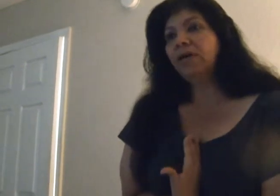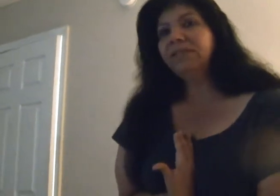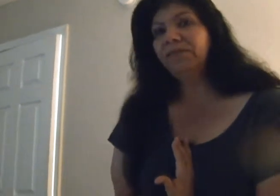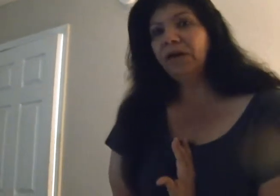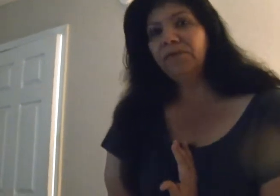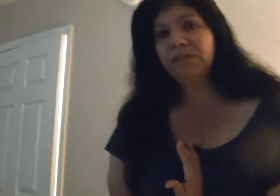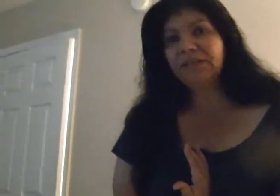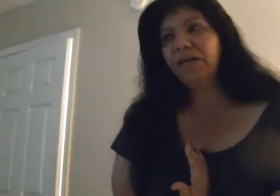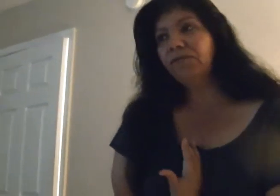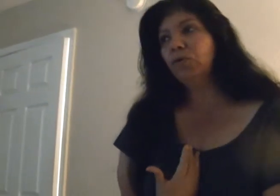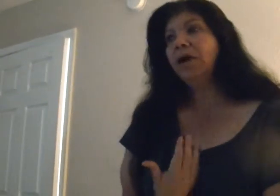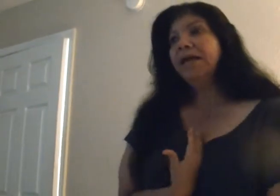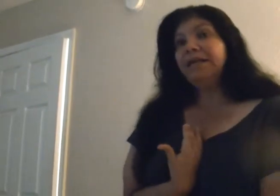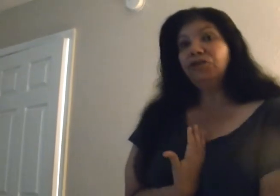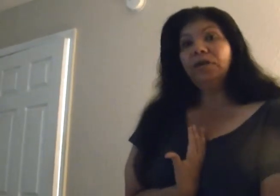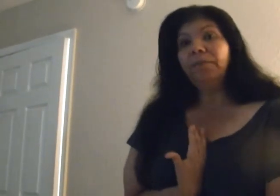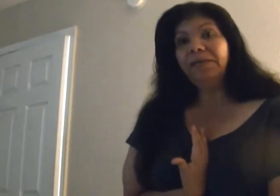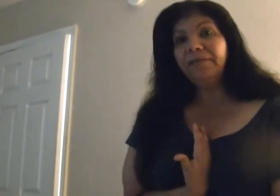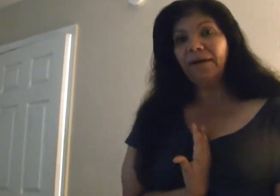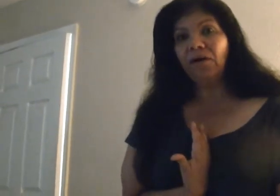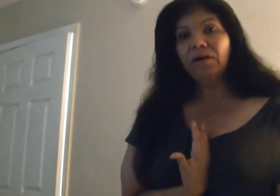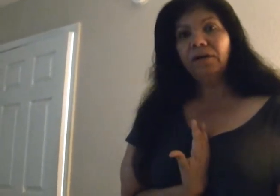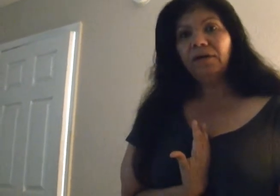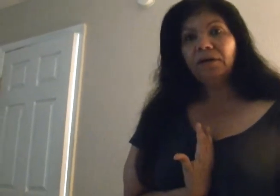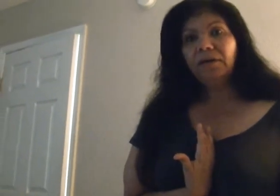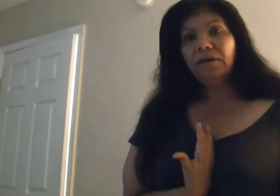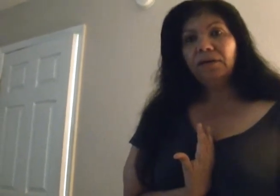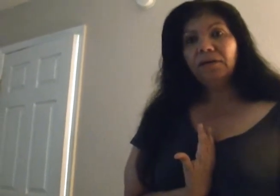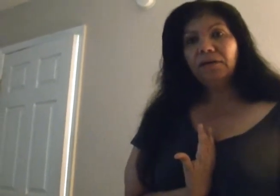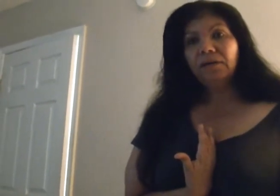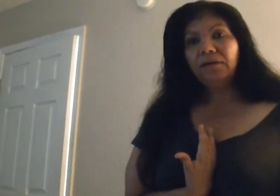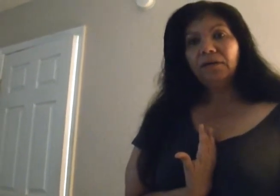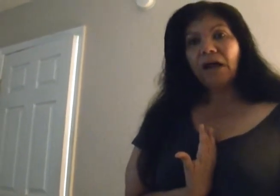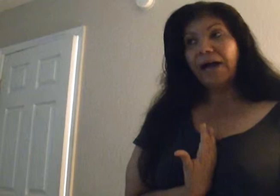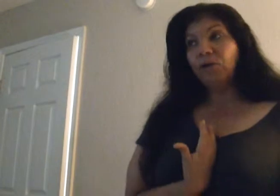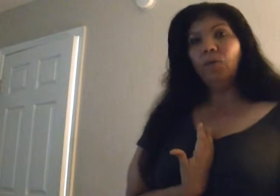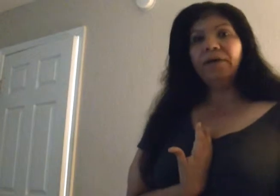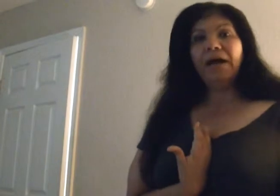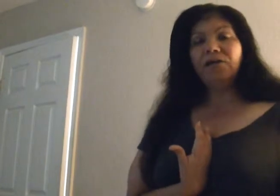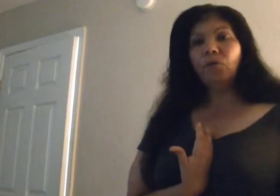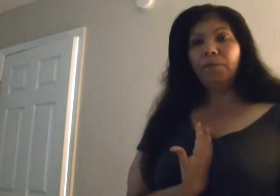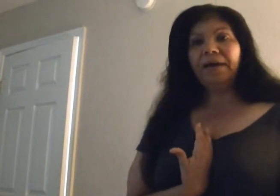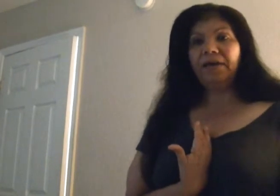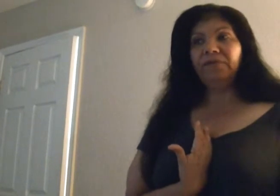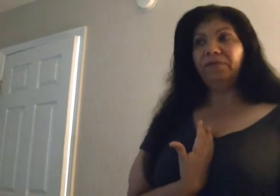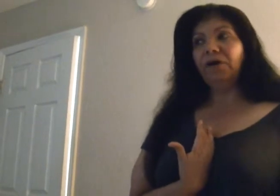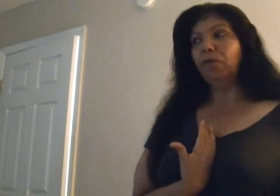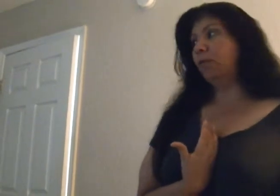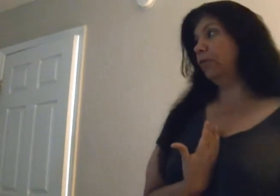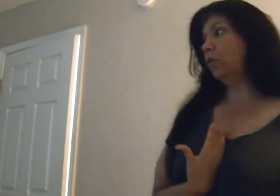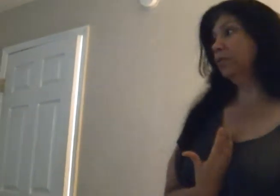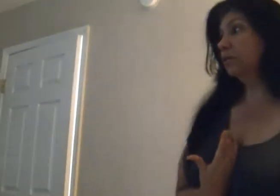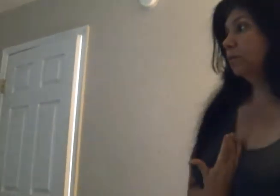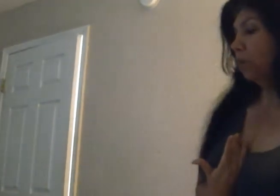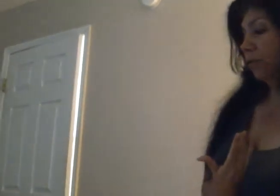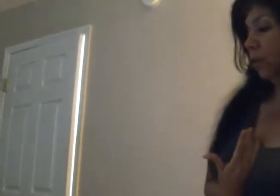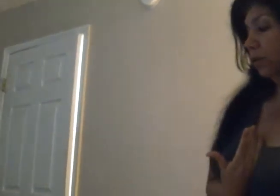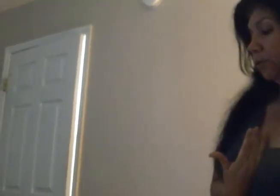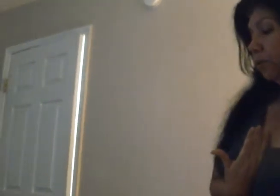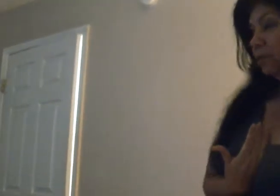living on the inside of you, it's going to be there. Mm-hmm. I know when my Heavenly Father, when the Holy Spirit speaks